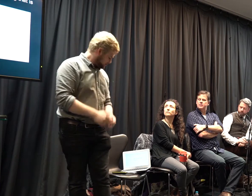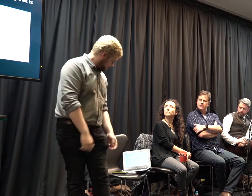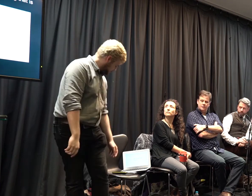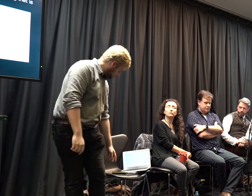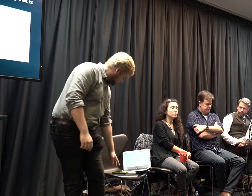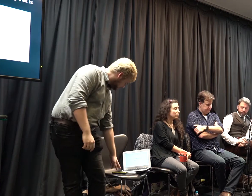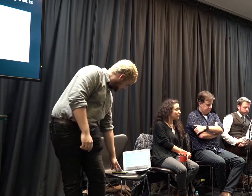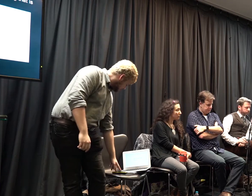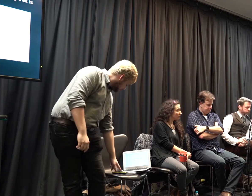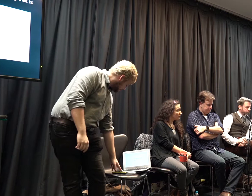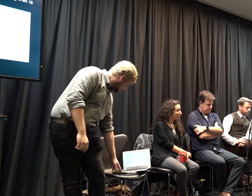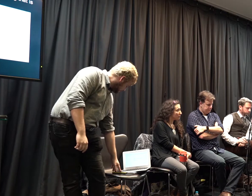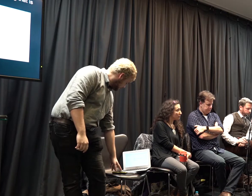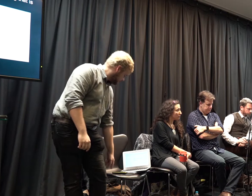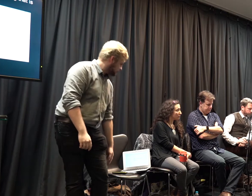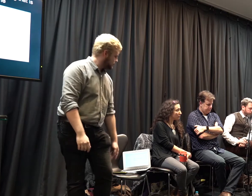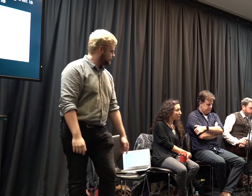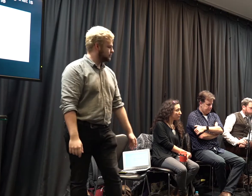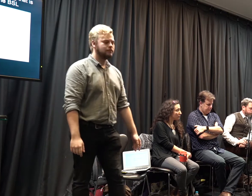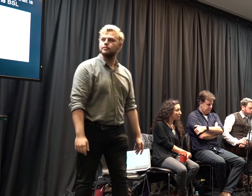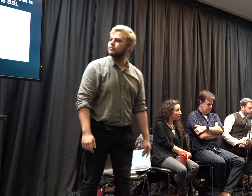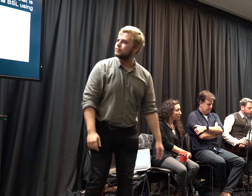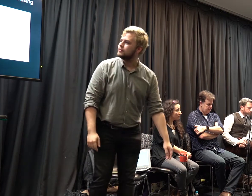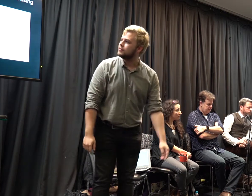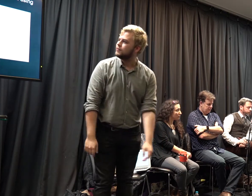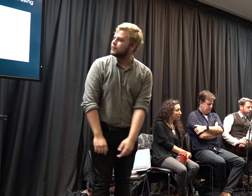accessed by members of the BSL using community.